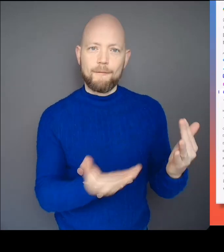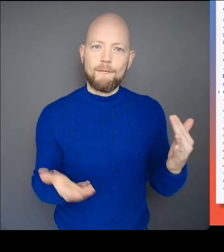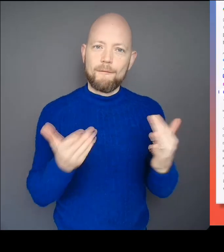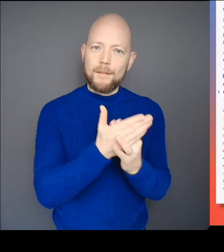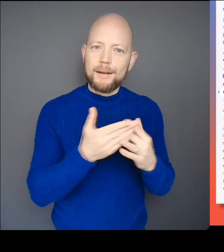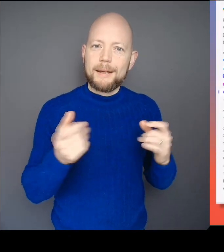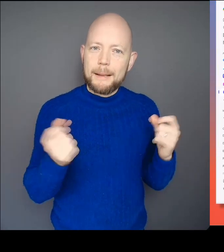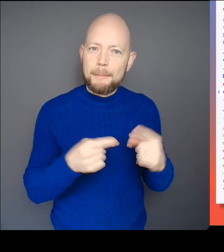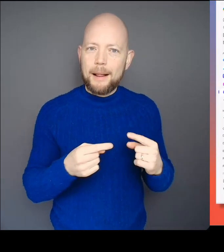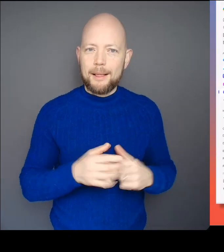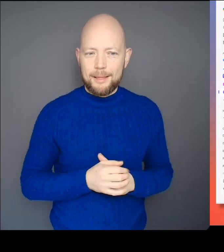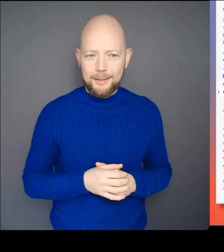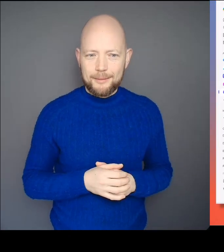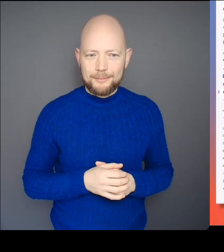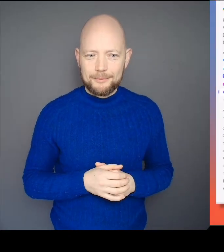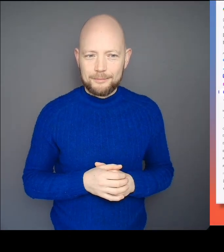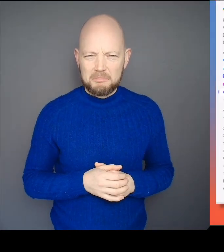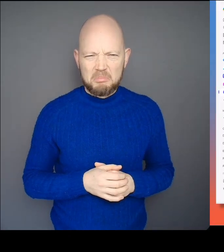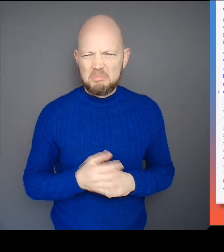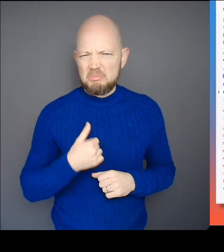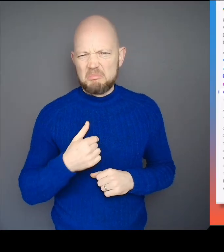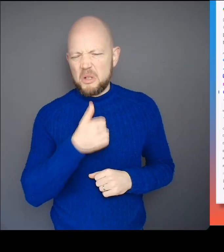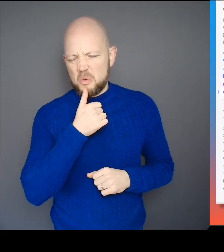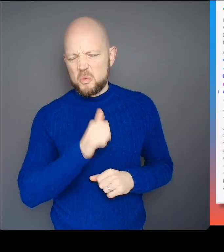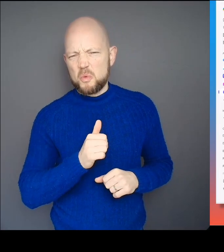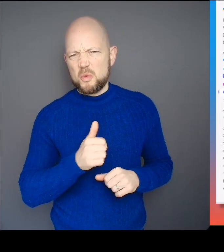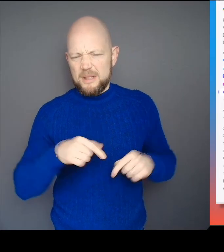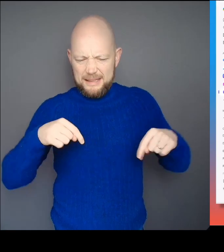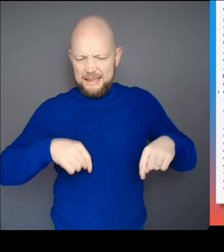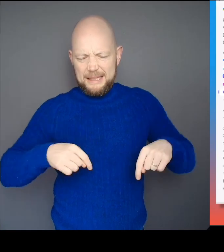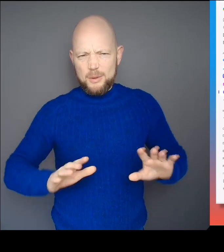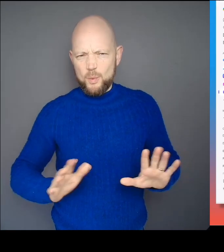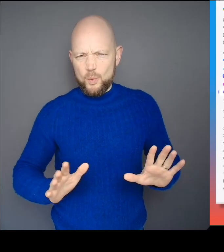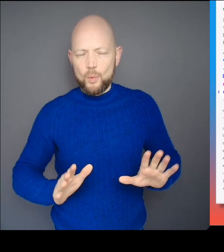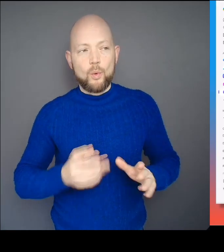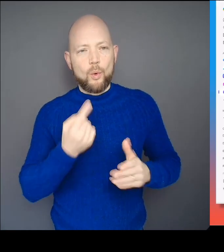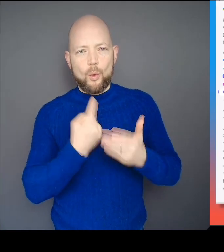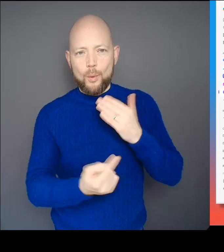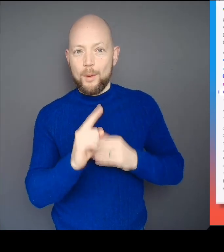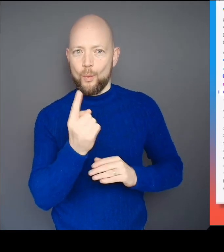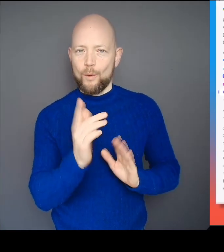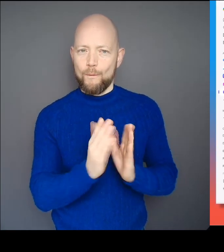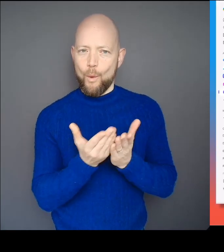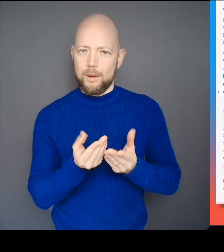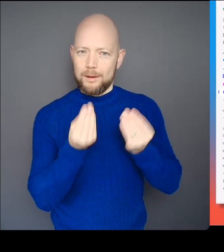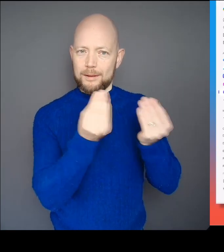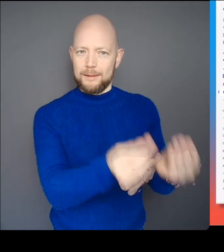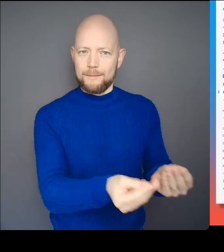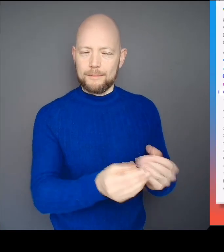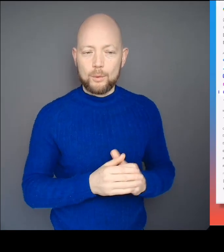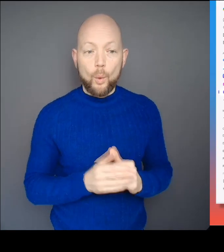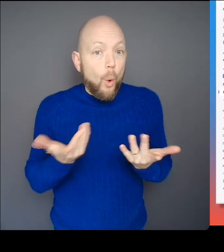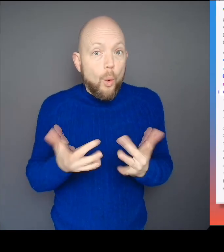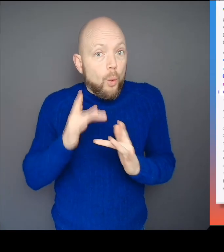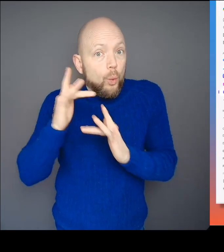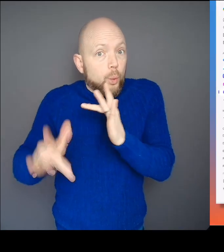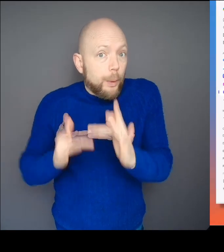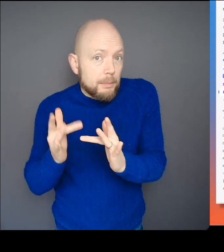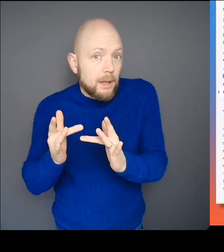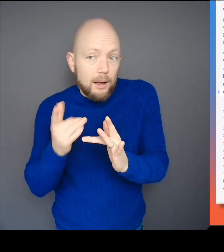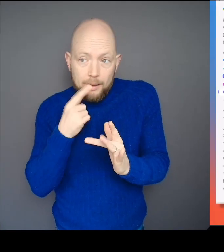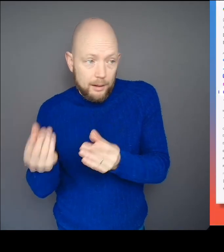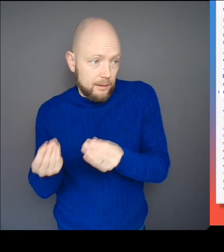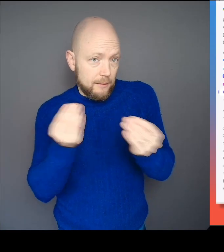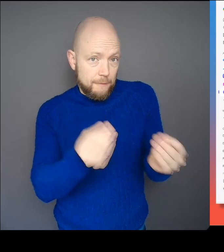your email. So I'm, for this one, only opting in that single folder. I could also add a website here. So maybe there's an